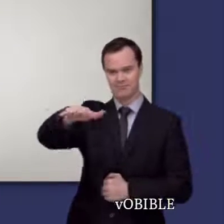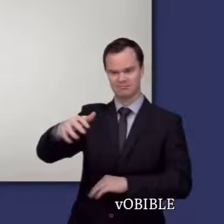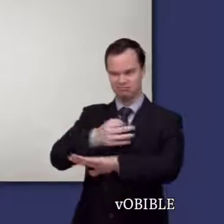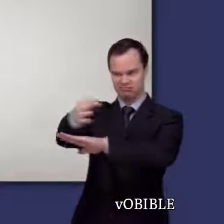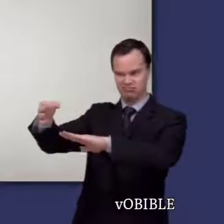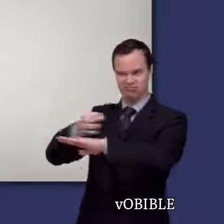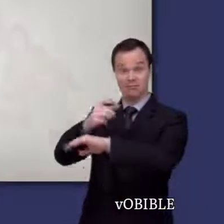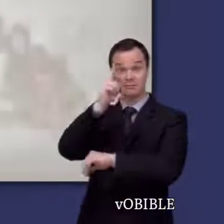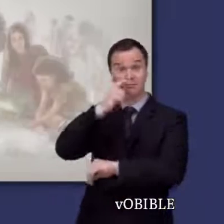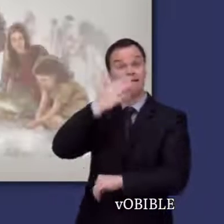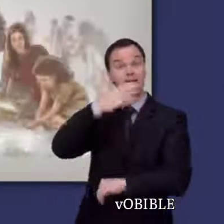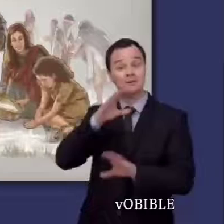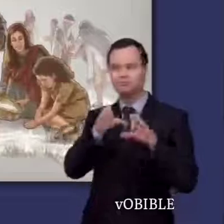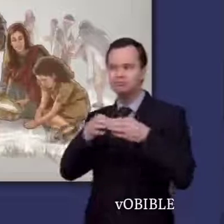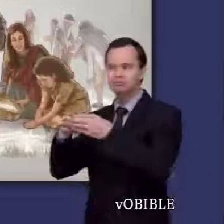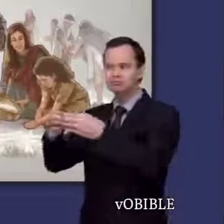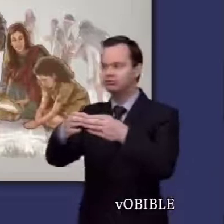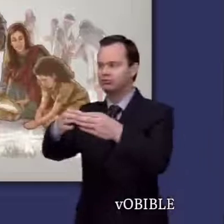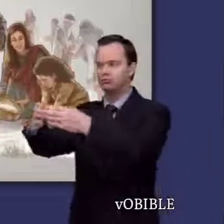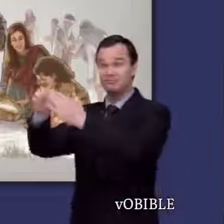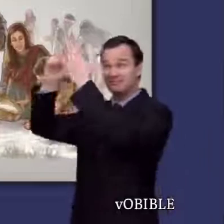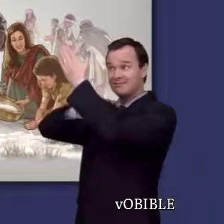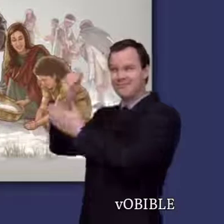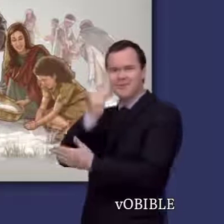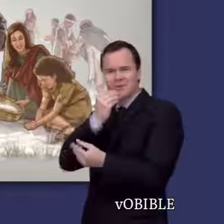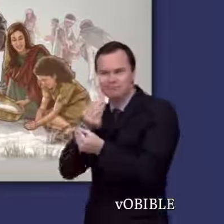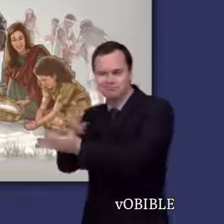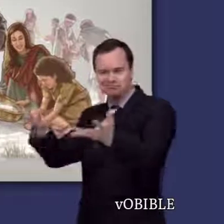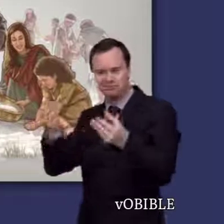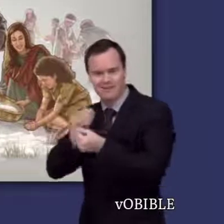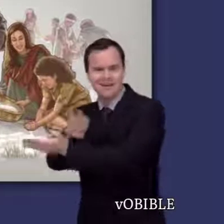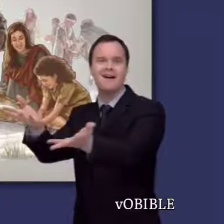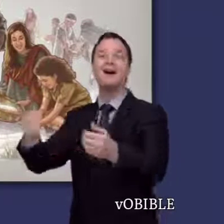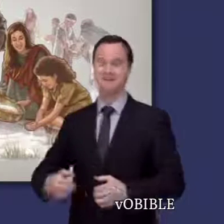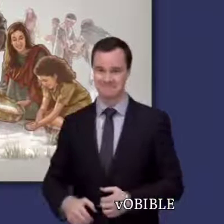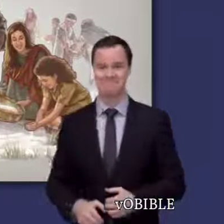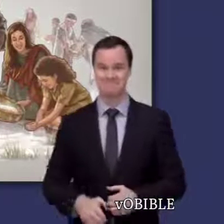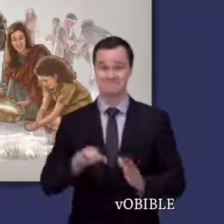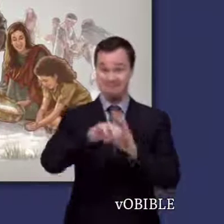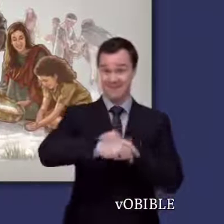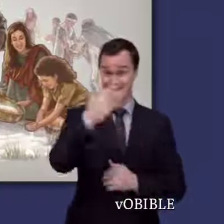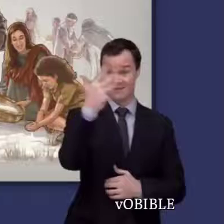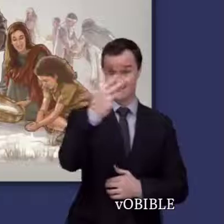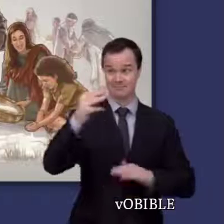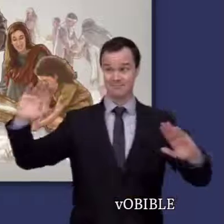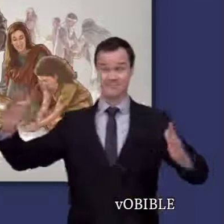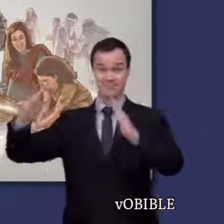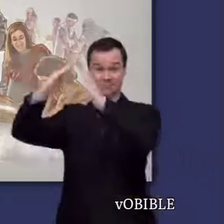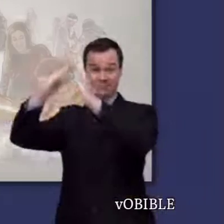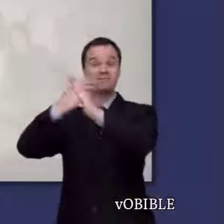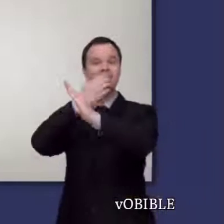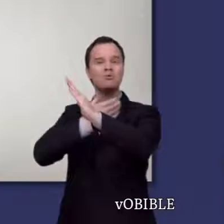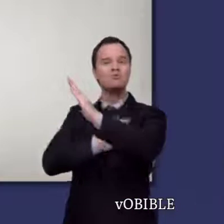In chapter 16, Jehovah provides the Israelites with manna, which becomes their main food during their wilderness